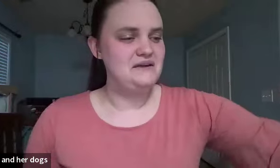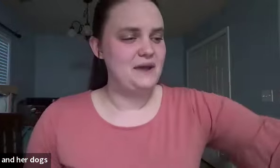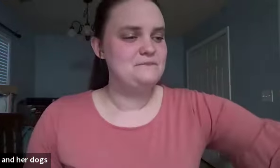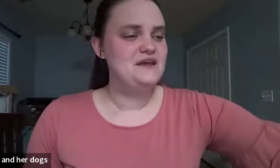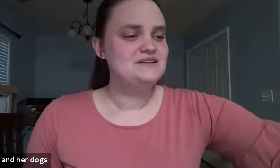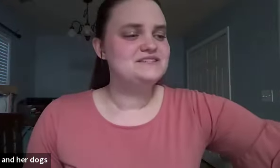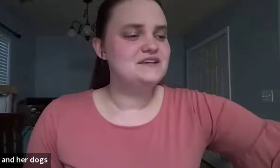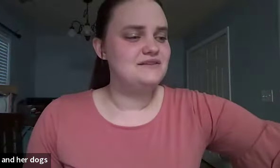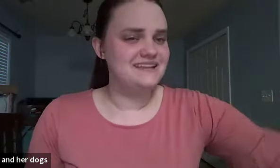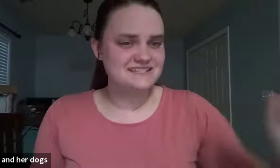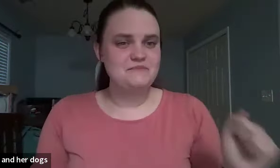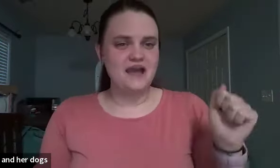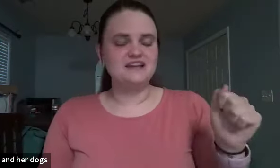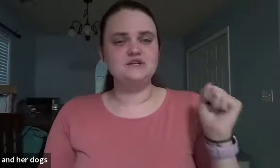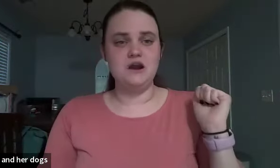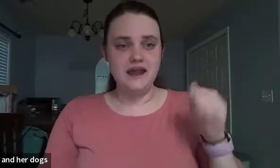Okay, so let's go back to our